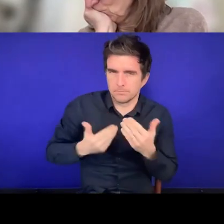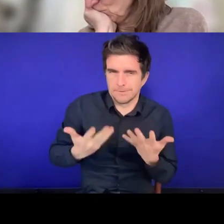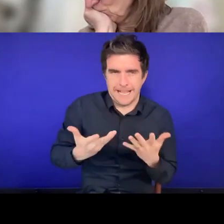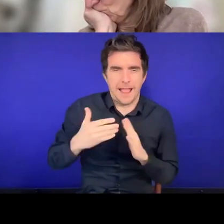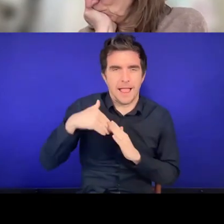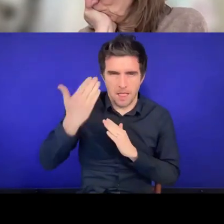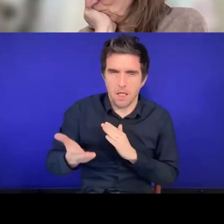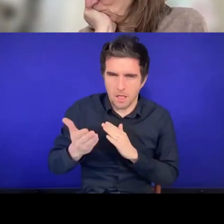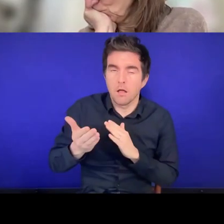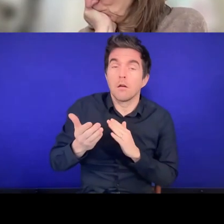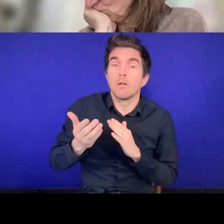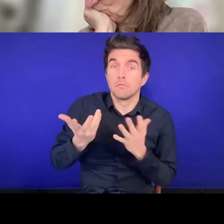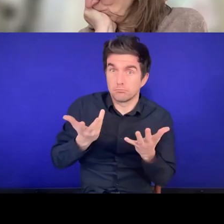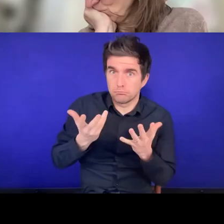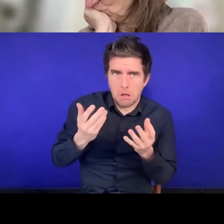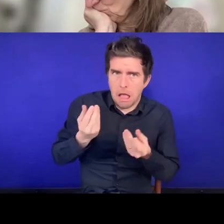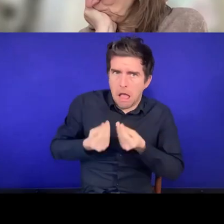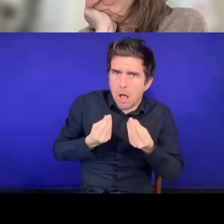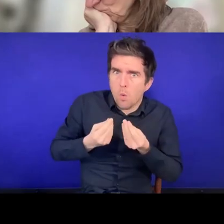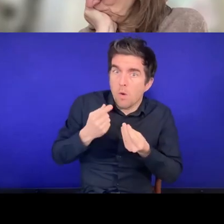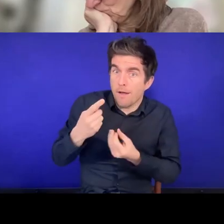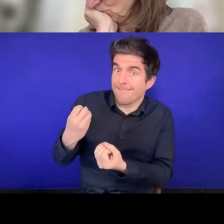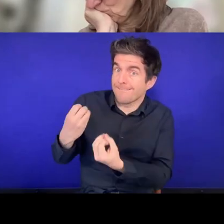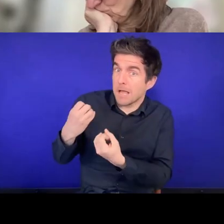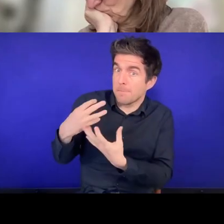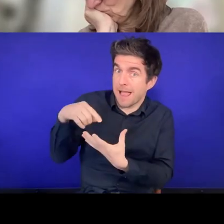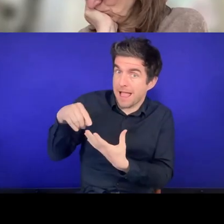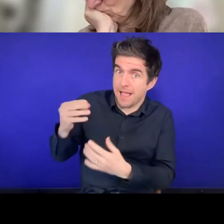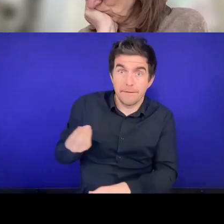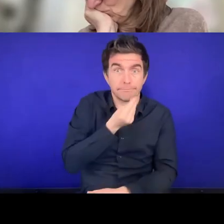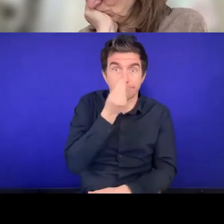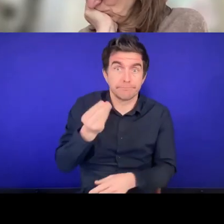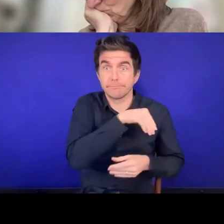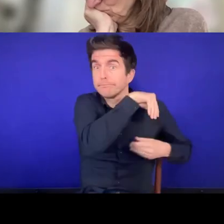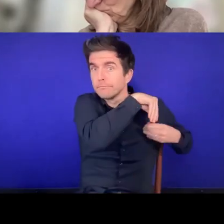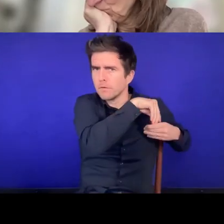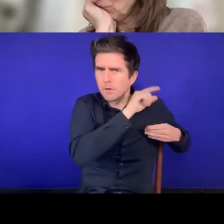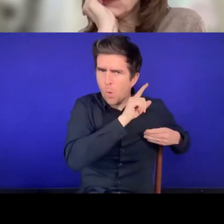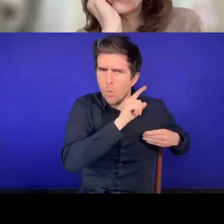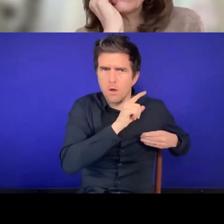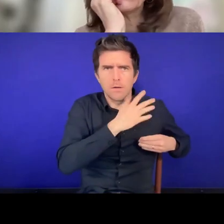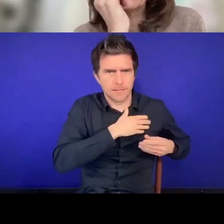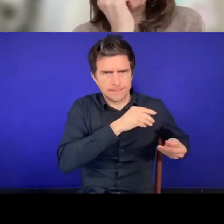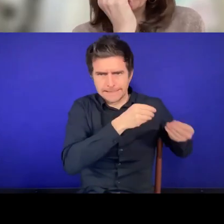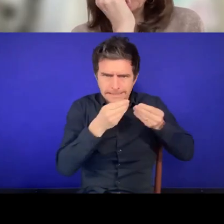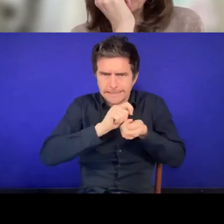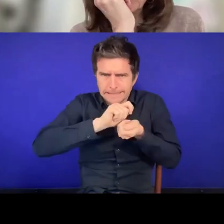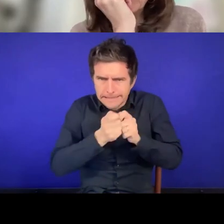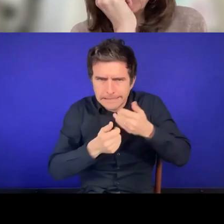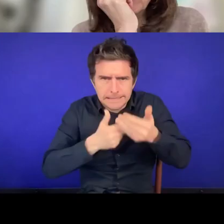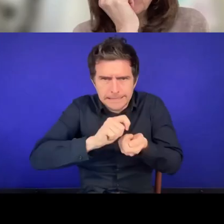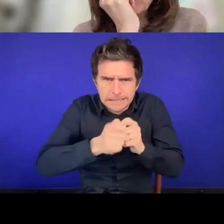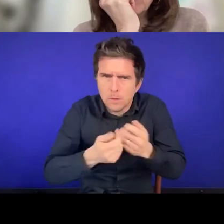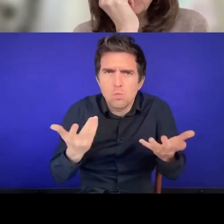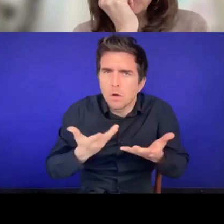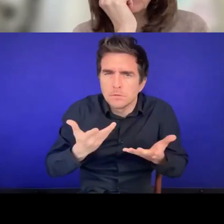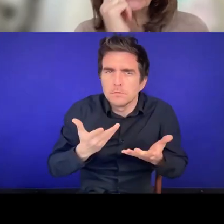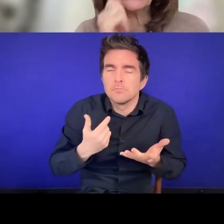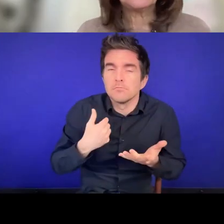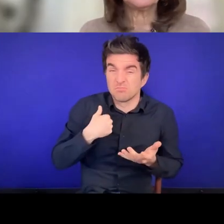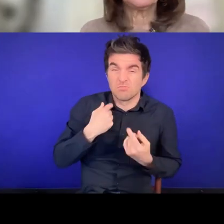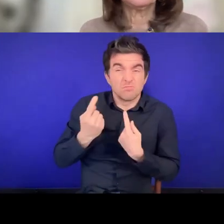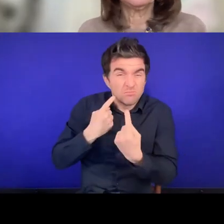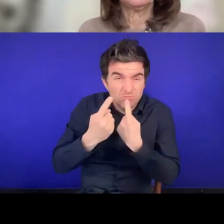but also trainings with community members, with citizen researchers who are going to be involved in this so that they then have access to